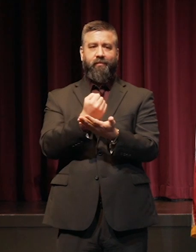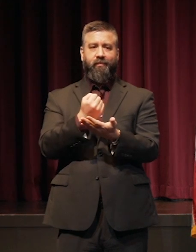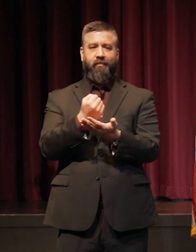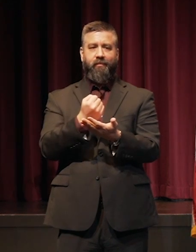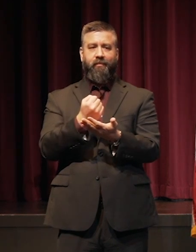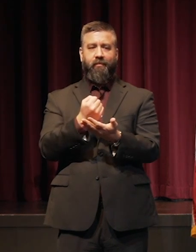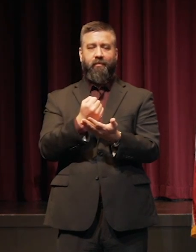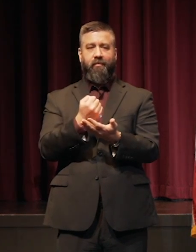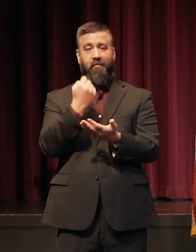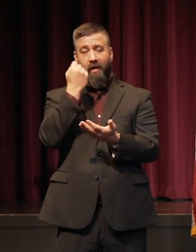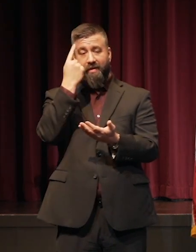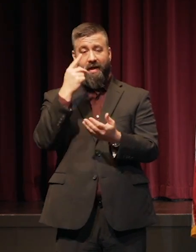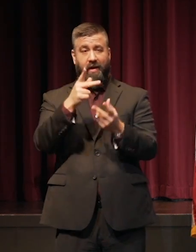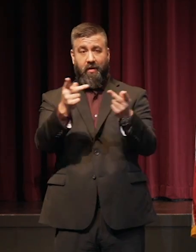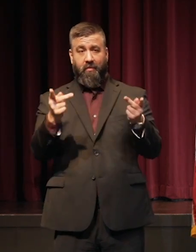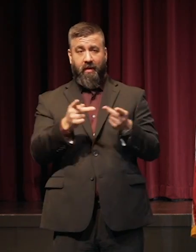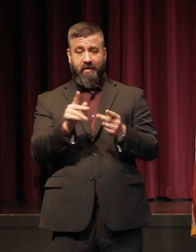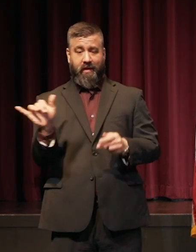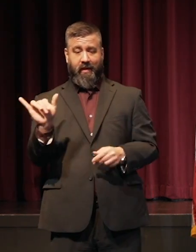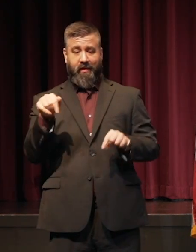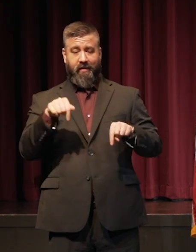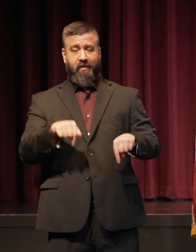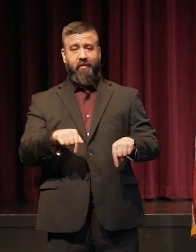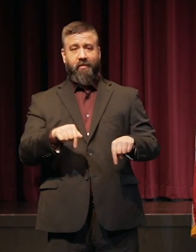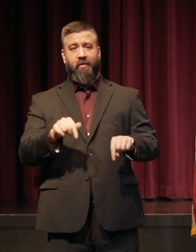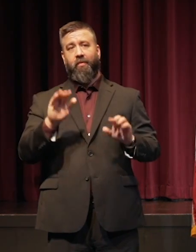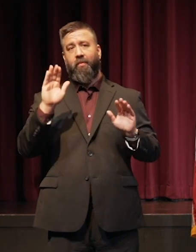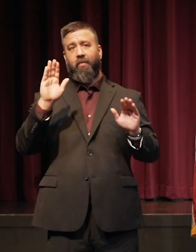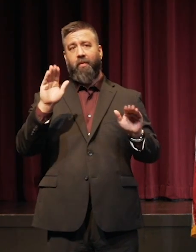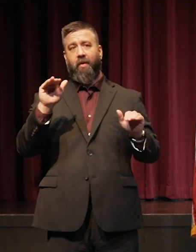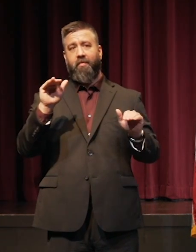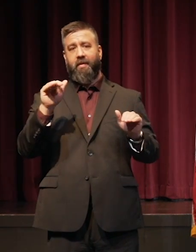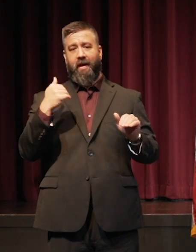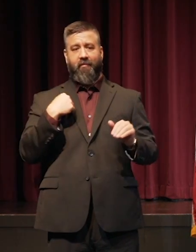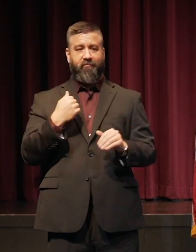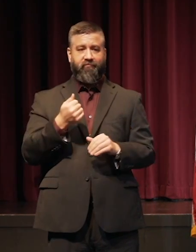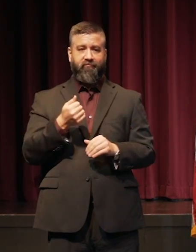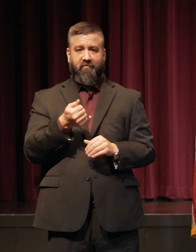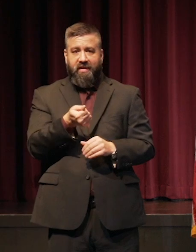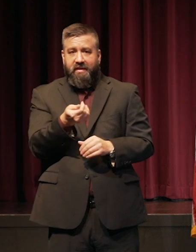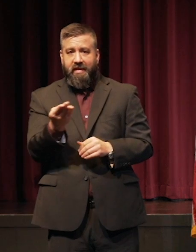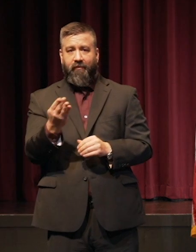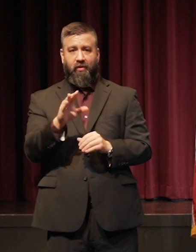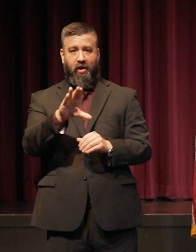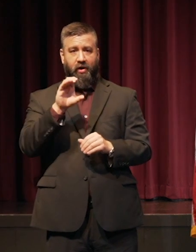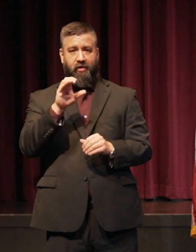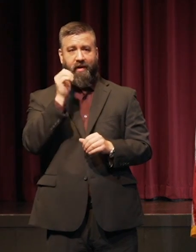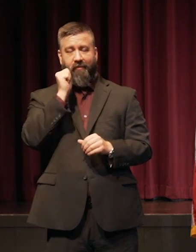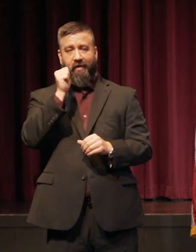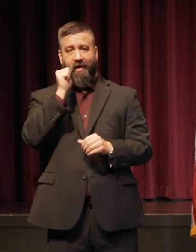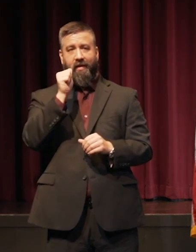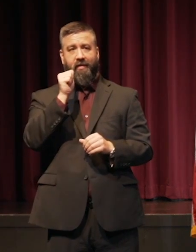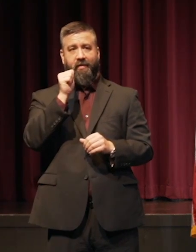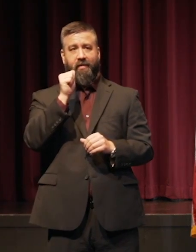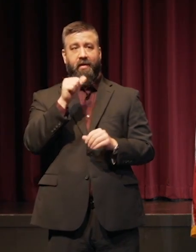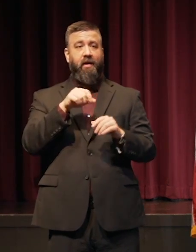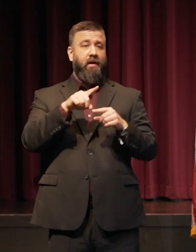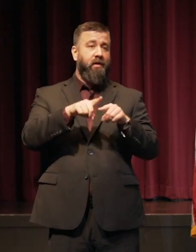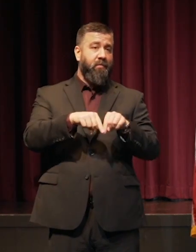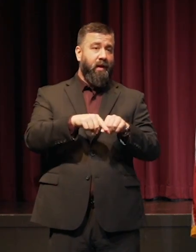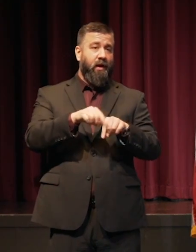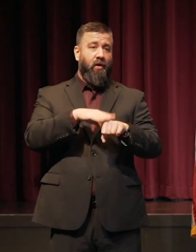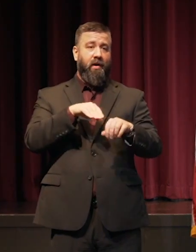mass vaccination site like this, we'd hope to get through several hundred a day on a regular basis, and depending on our access